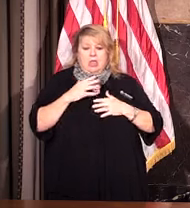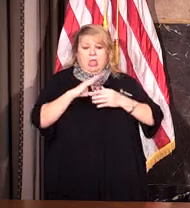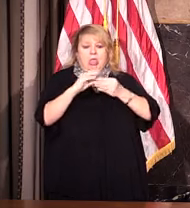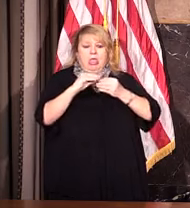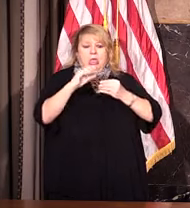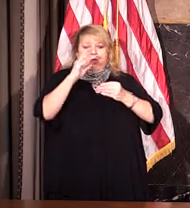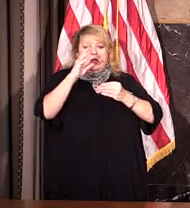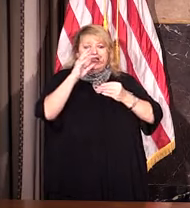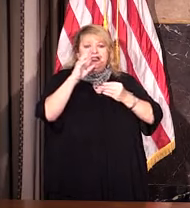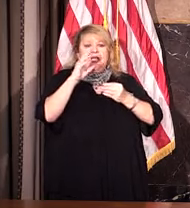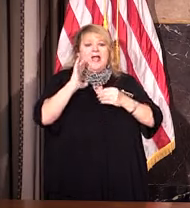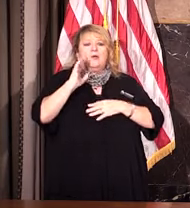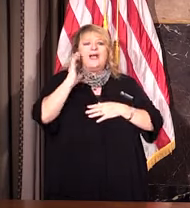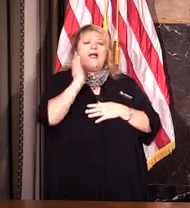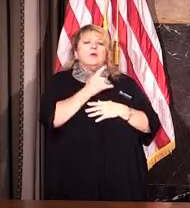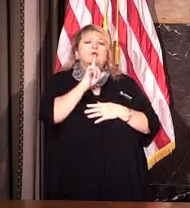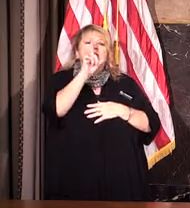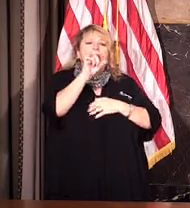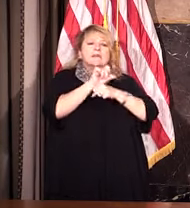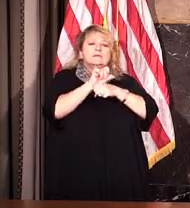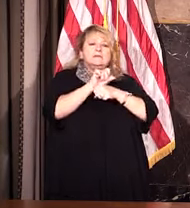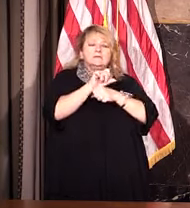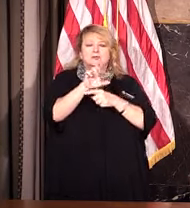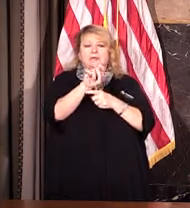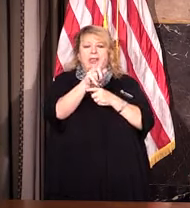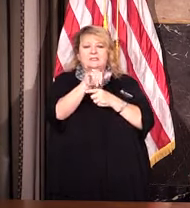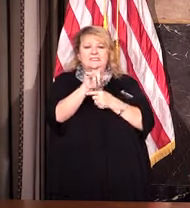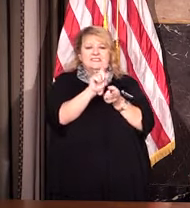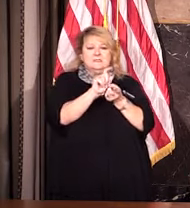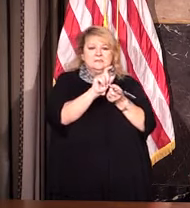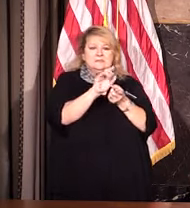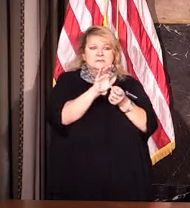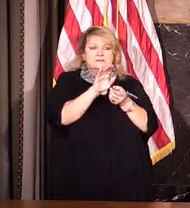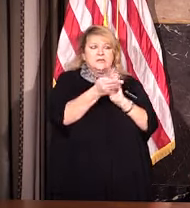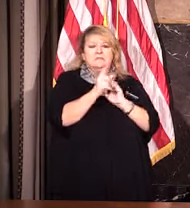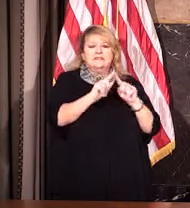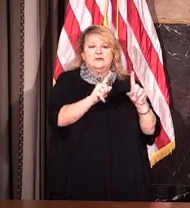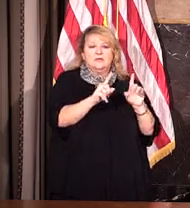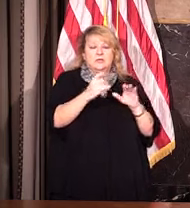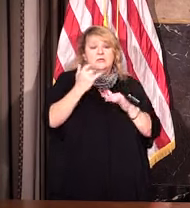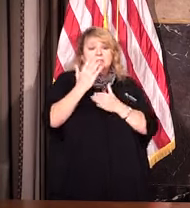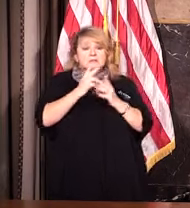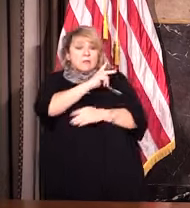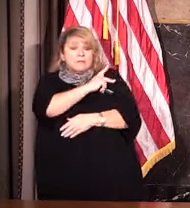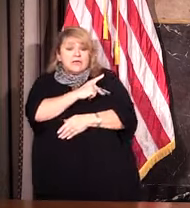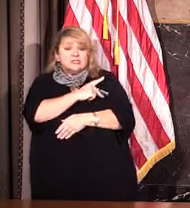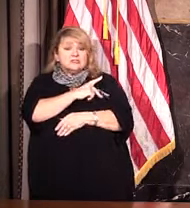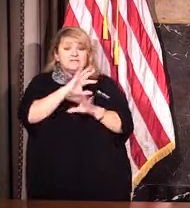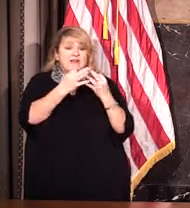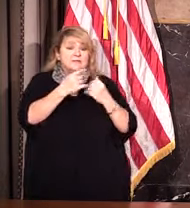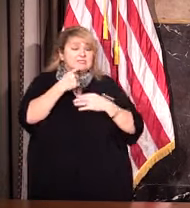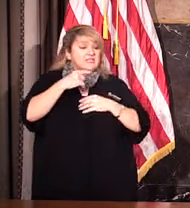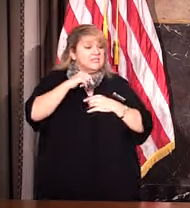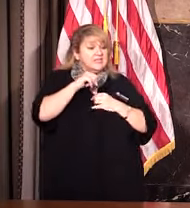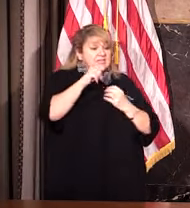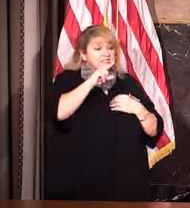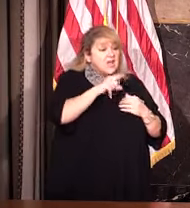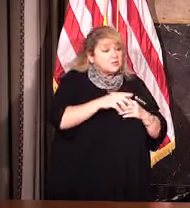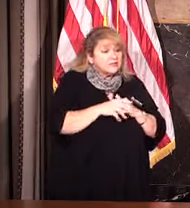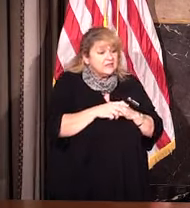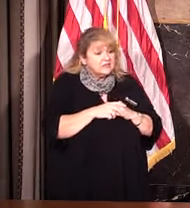Our reality becomes different. And so if you ask me, do I still have patients and patients' families who tell me it is not real, the answer, unfortunately,